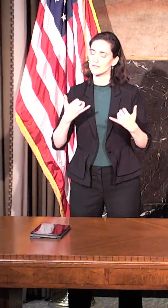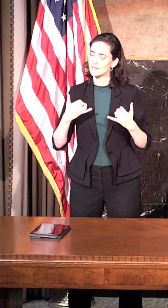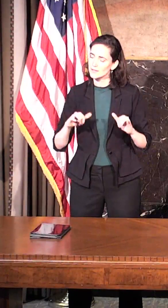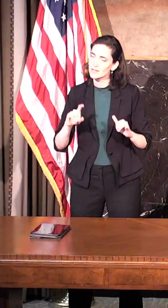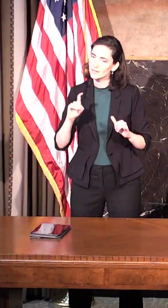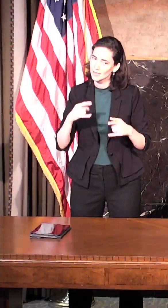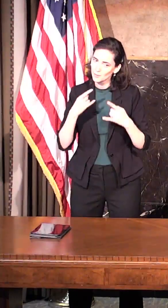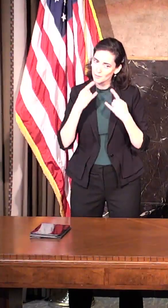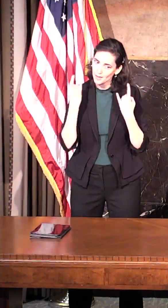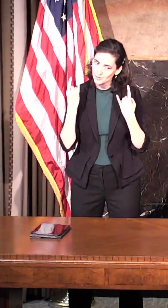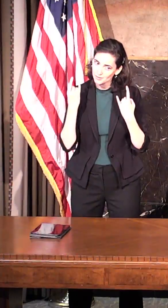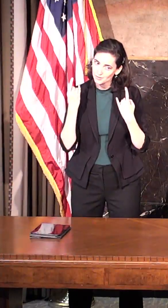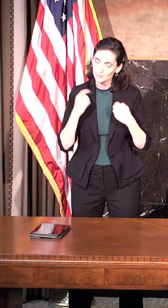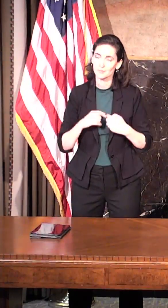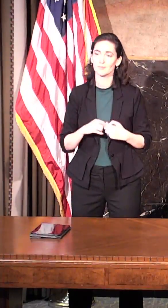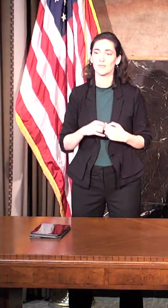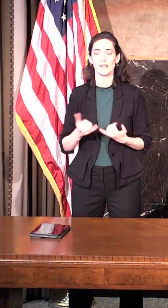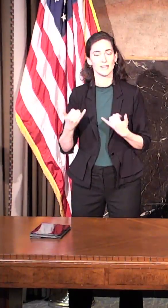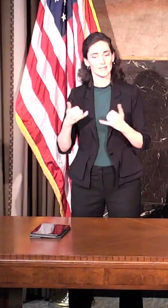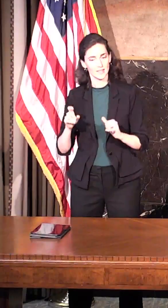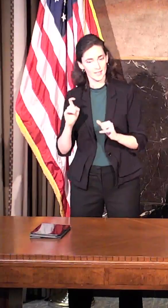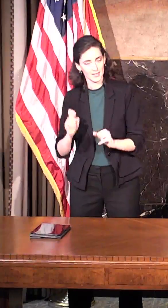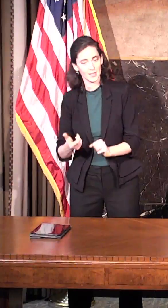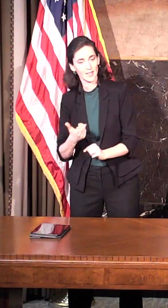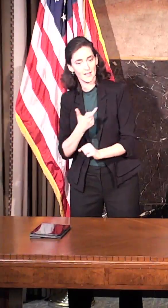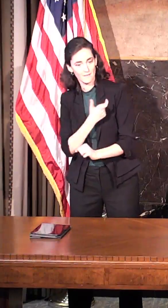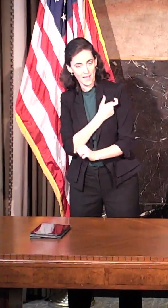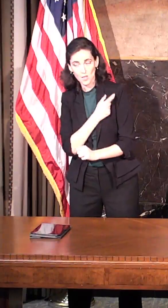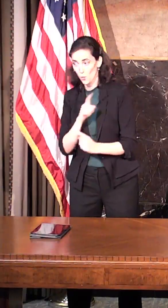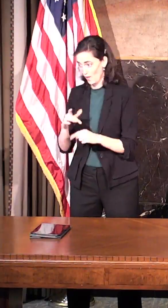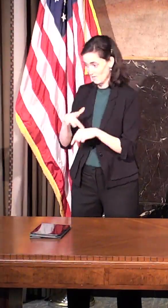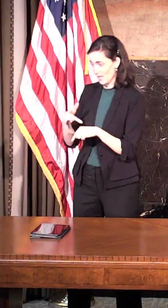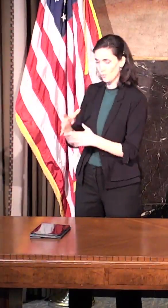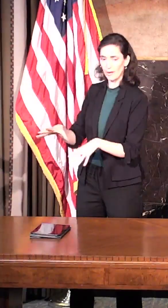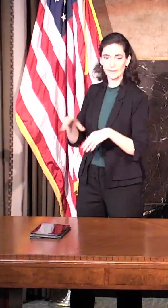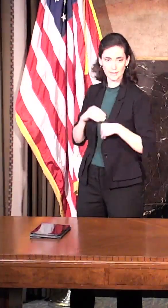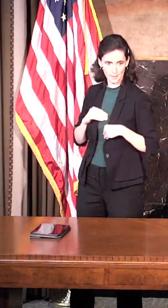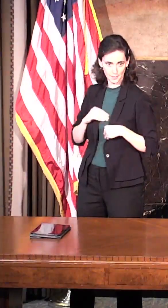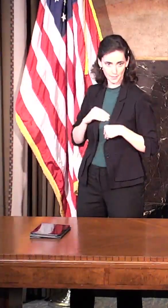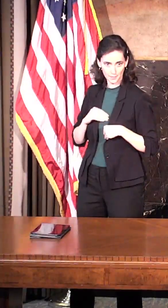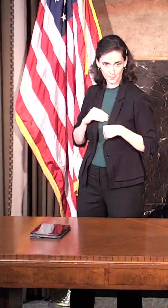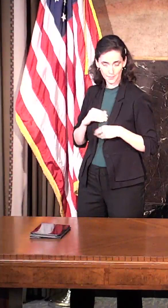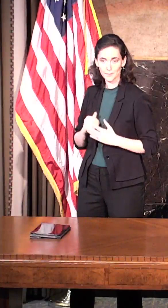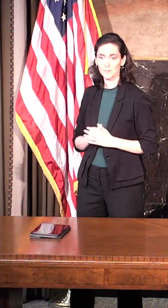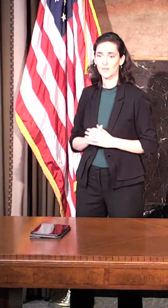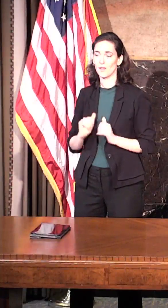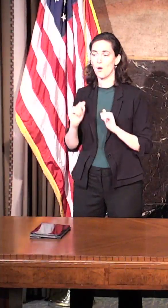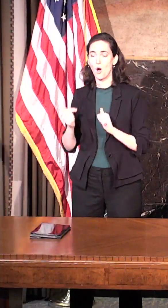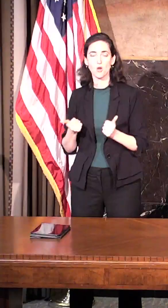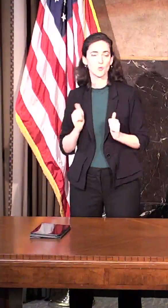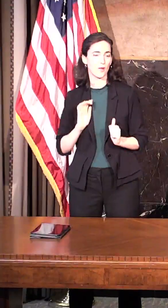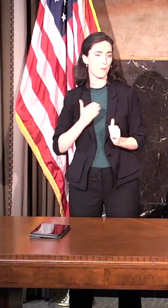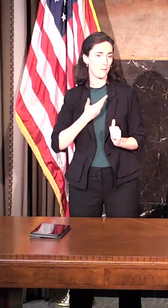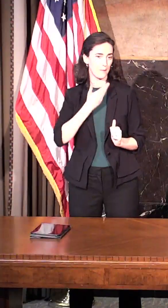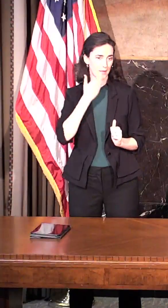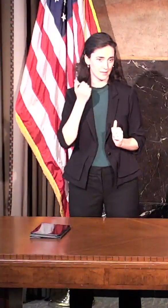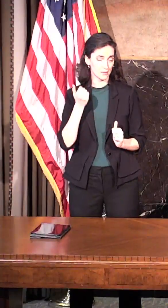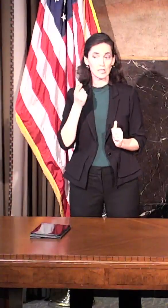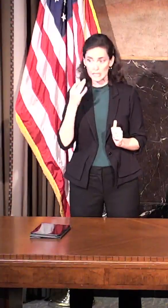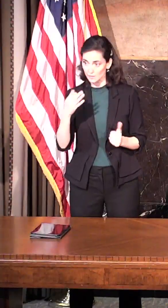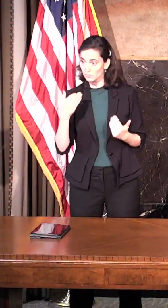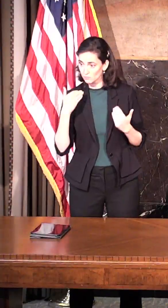mask. We still have to get the vaccine when it's available to us. And let's all do our part. And if we will do